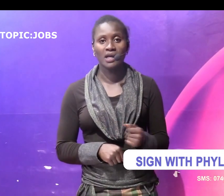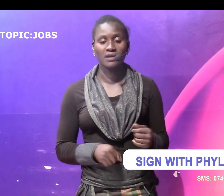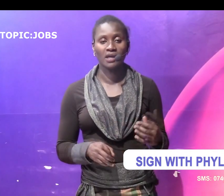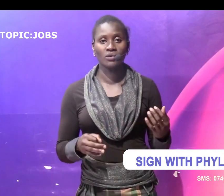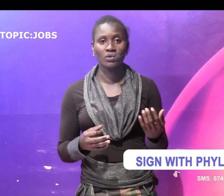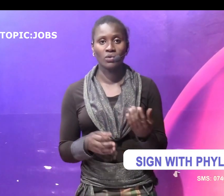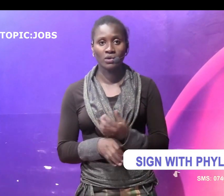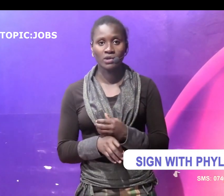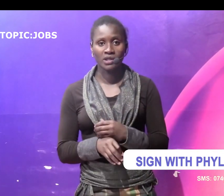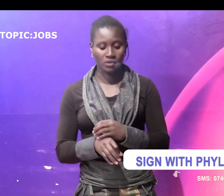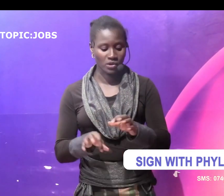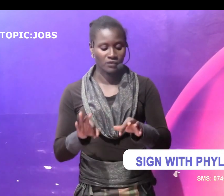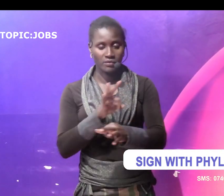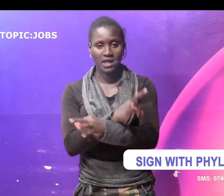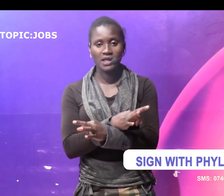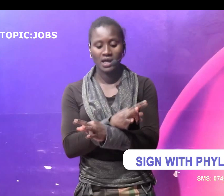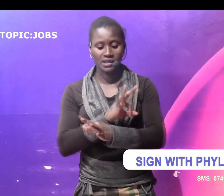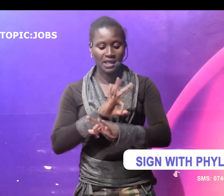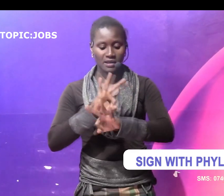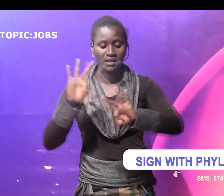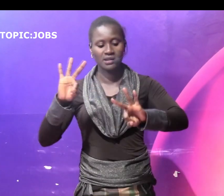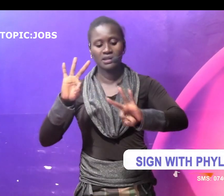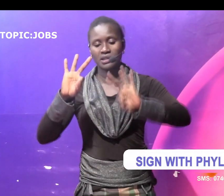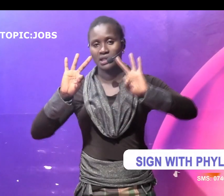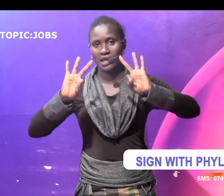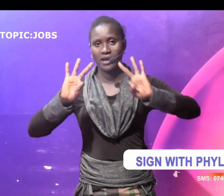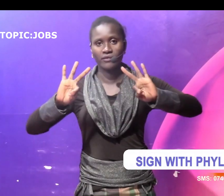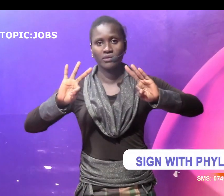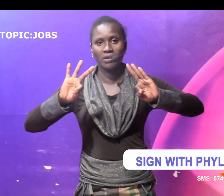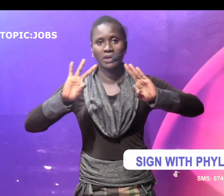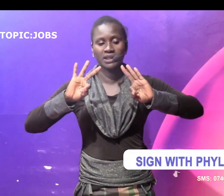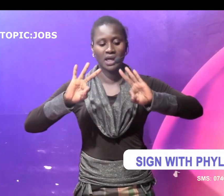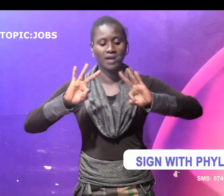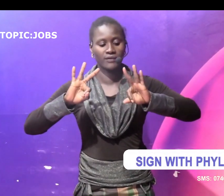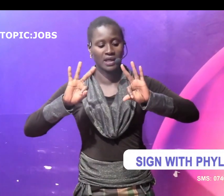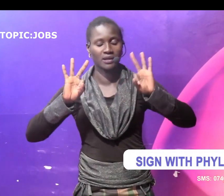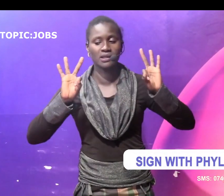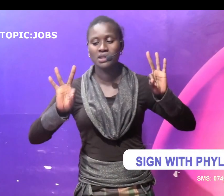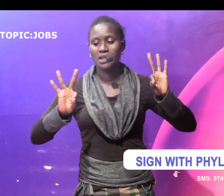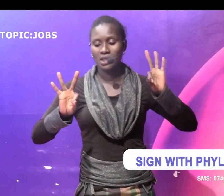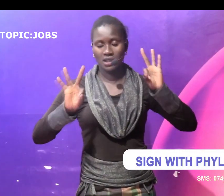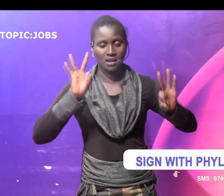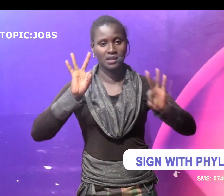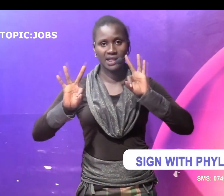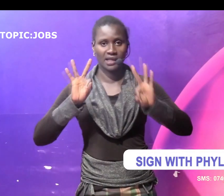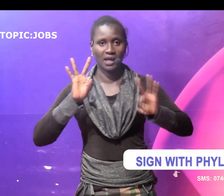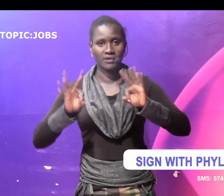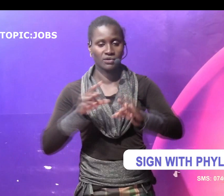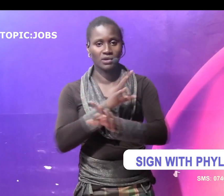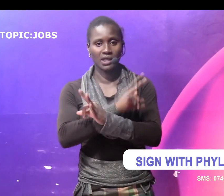you crisscross from the other hand like this. This is letter F. You remember letter F like this. This is letter F. So like this, and